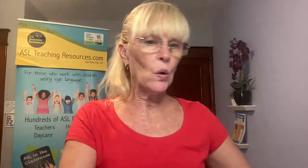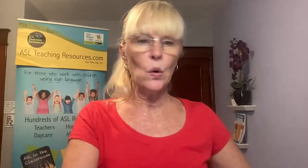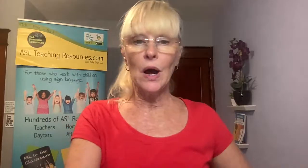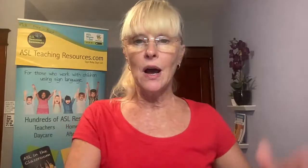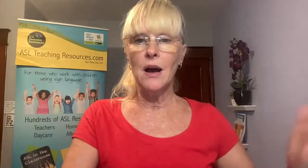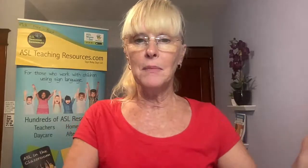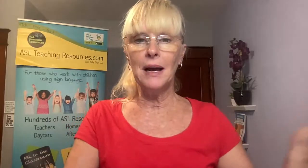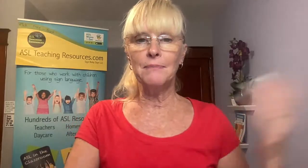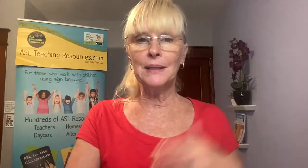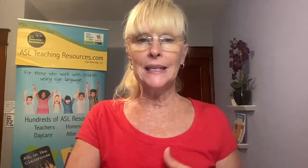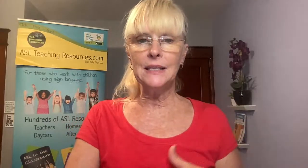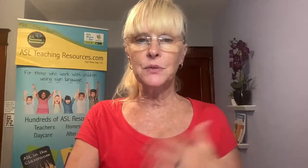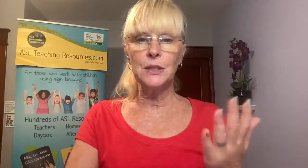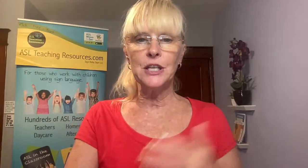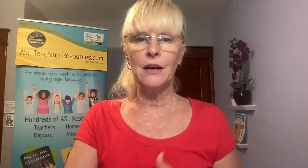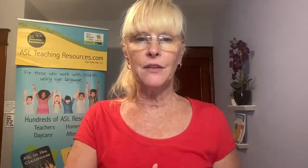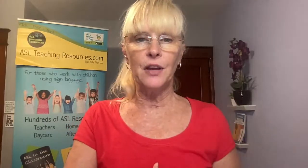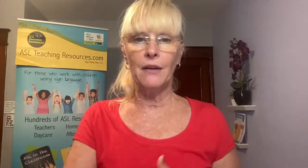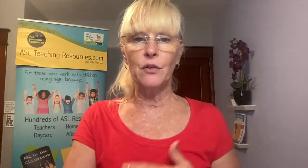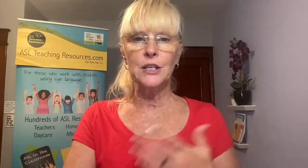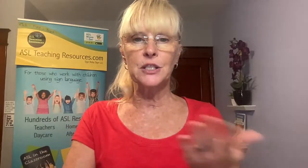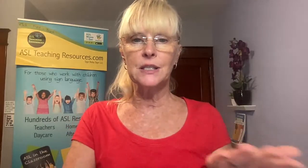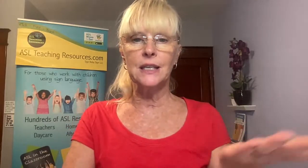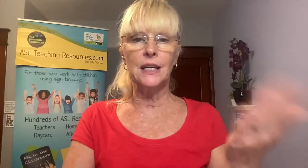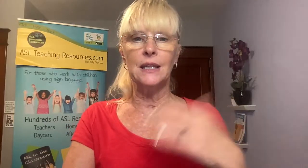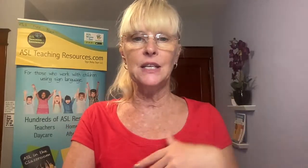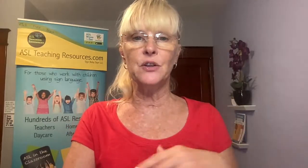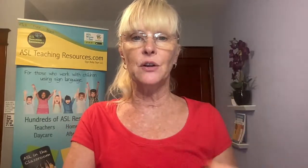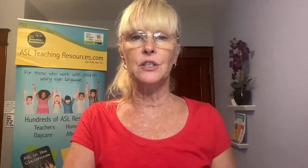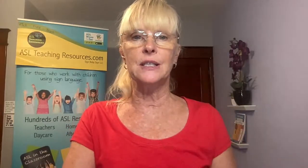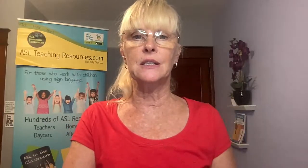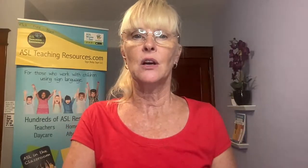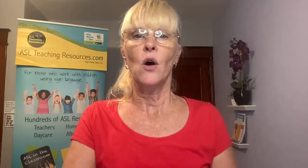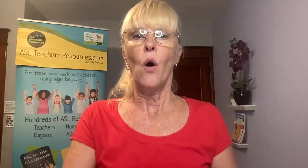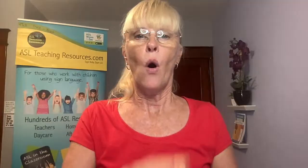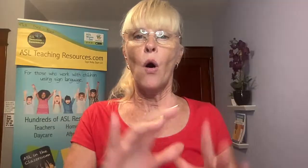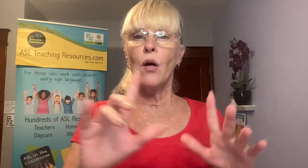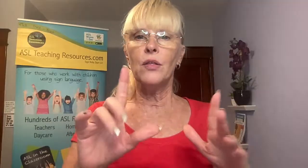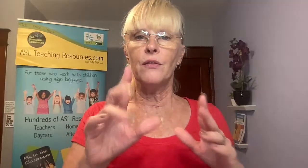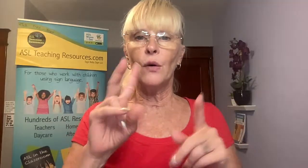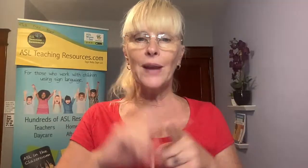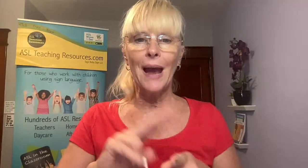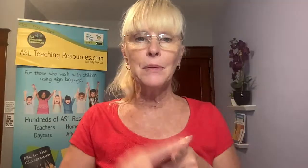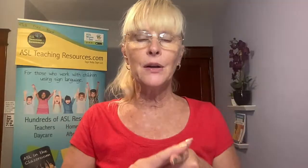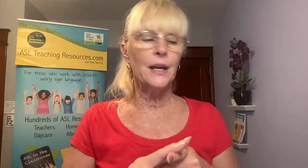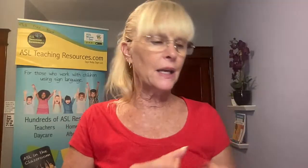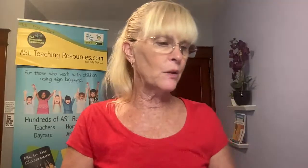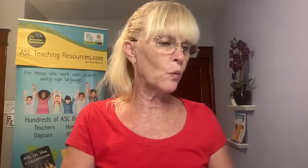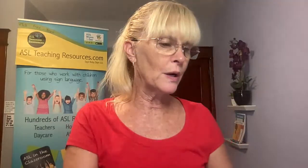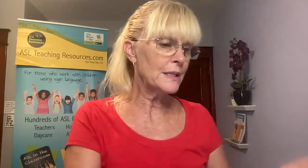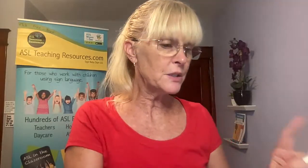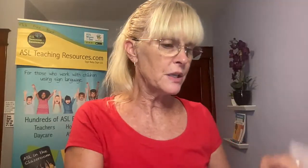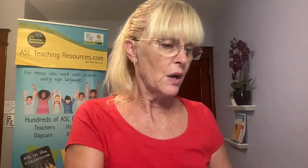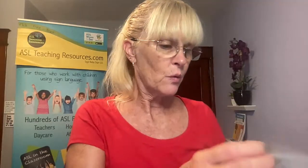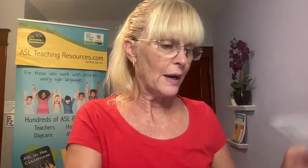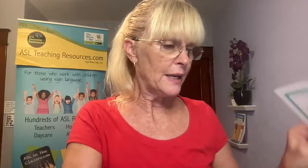So please reach out if you have questions. Again, these are just all the vocabulary, and the ones right